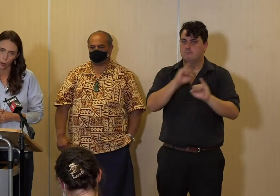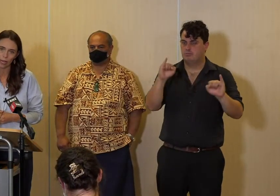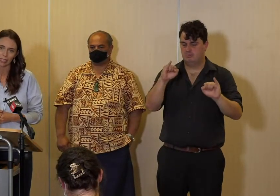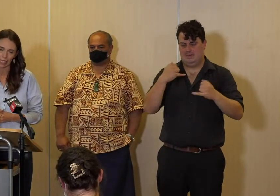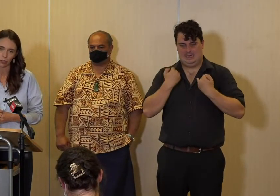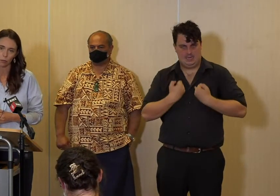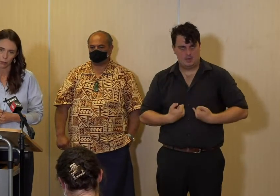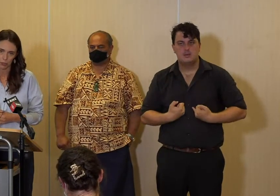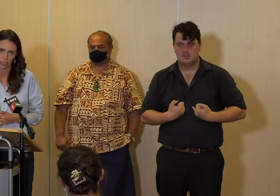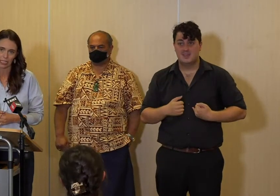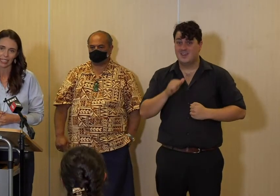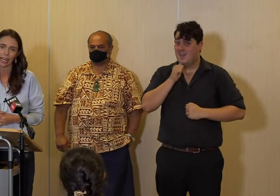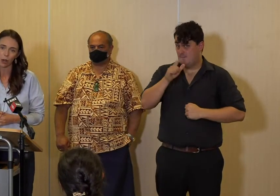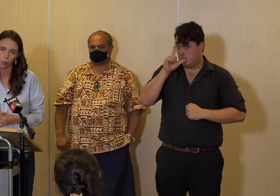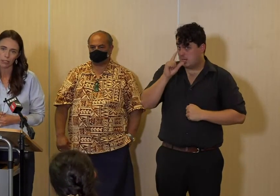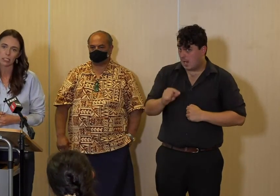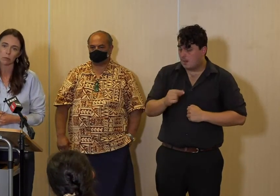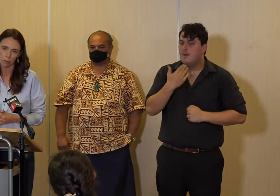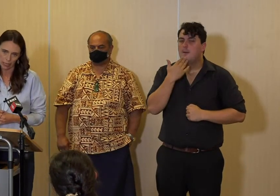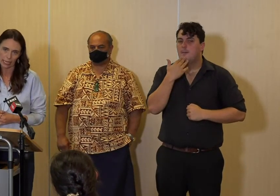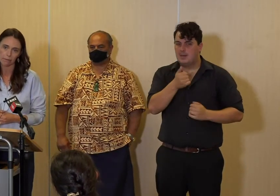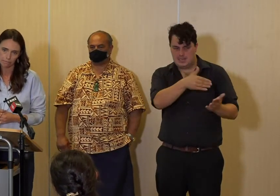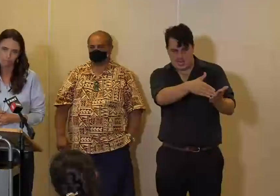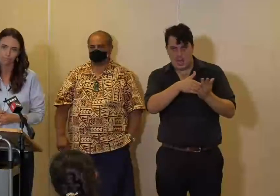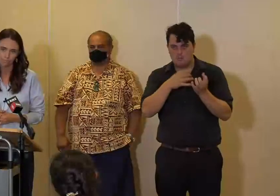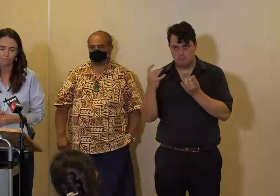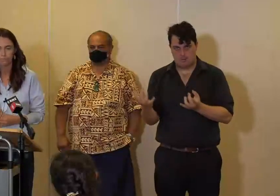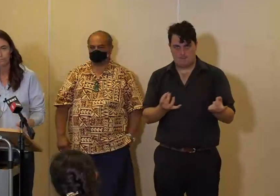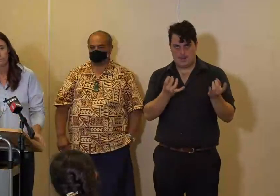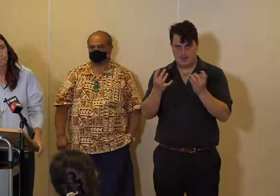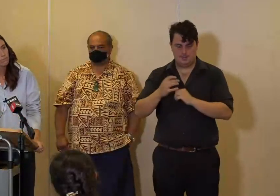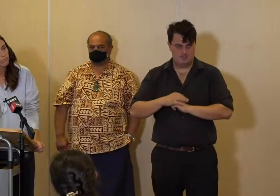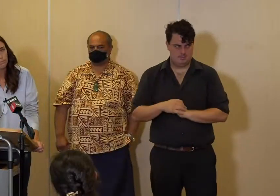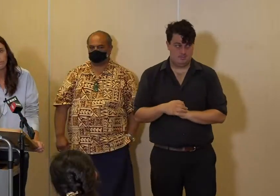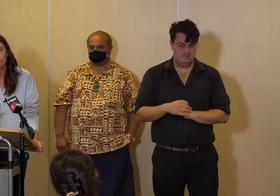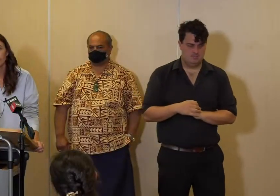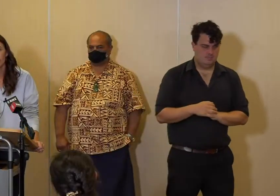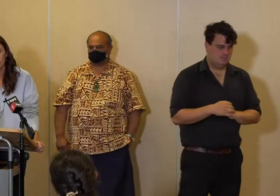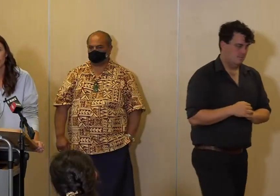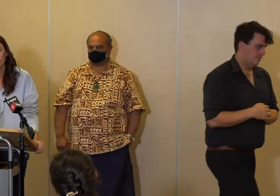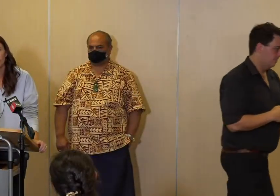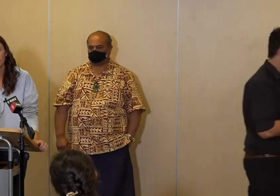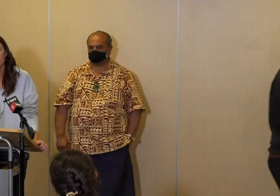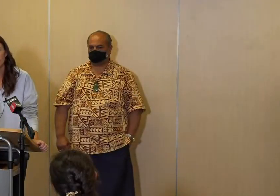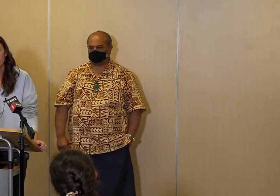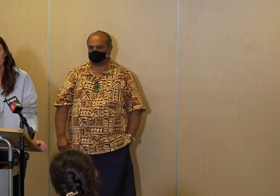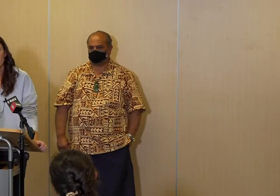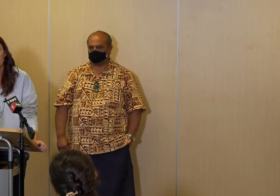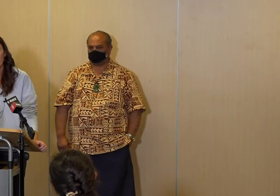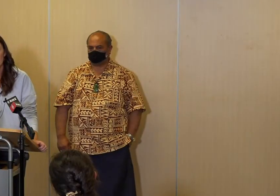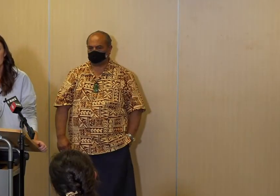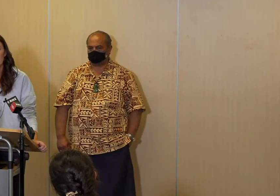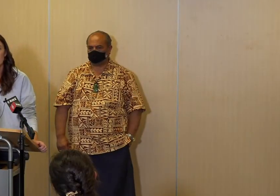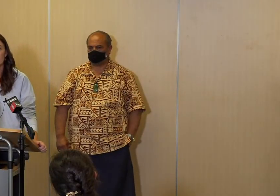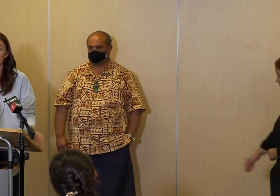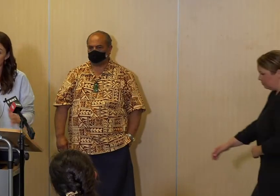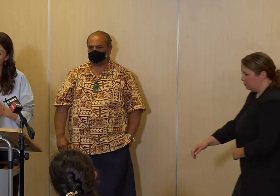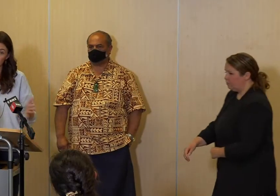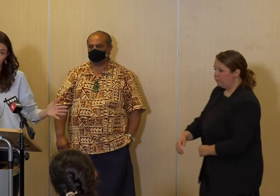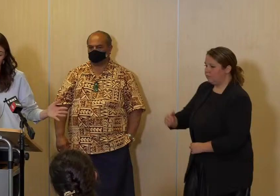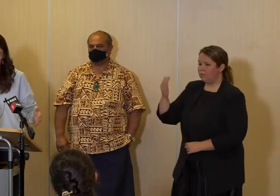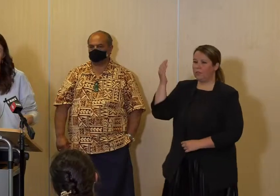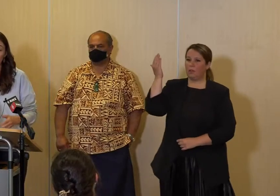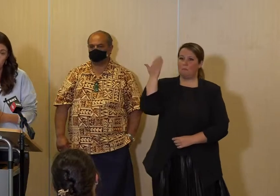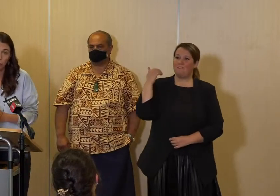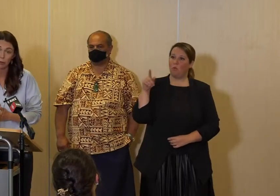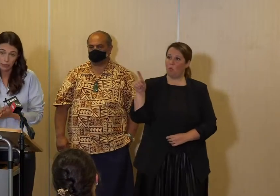eligible, go out and get your booster and help us prepare. Before Christmas, the 17th of January was given as the date. Yep, the